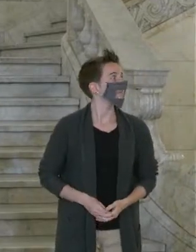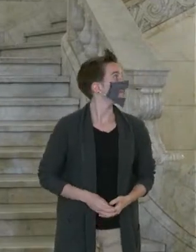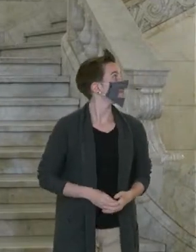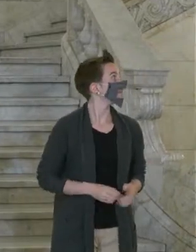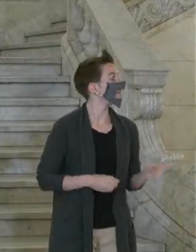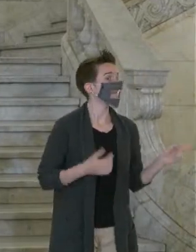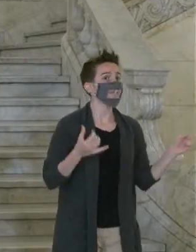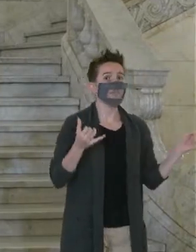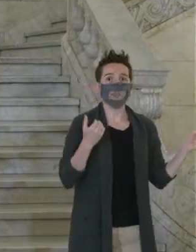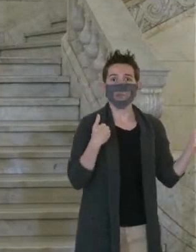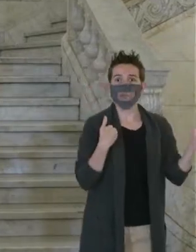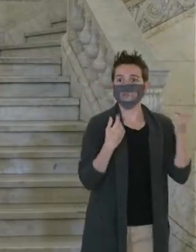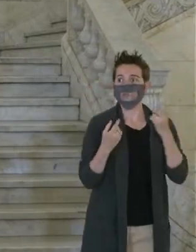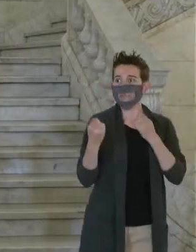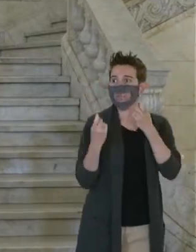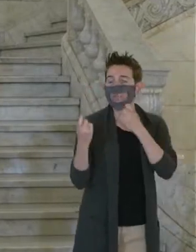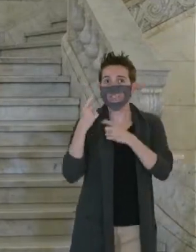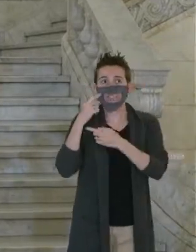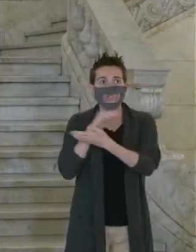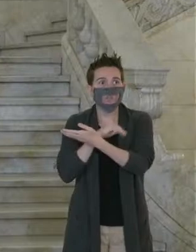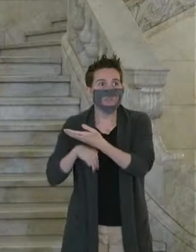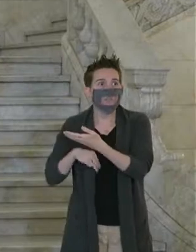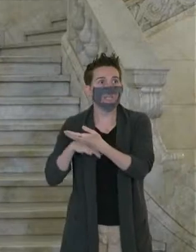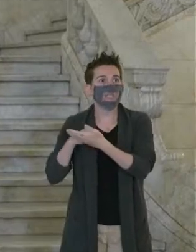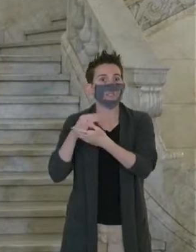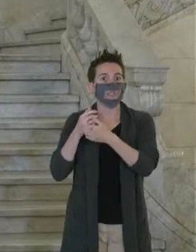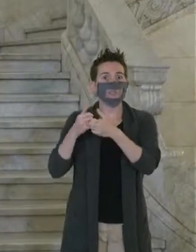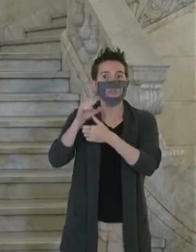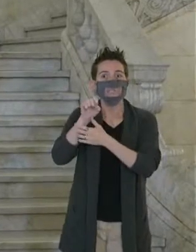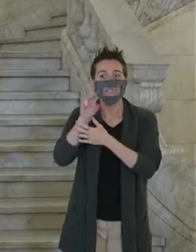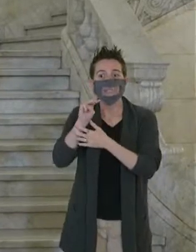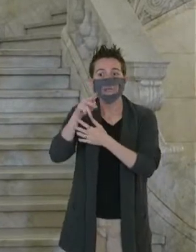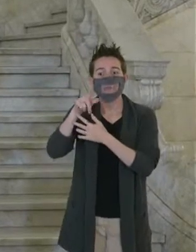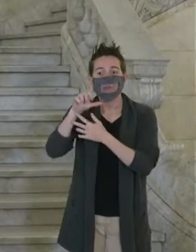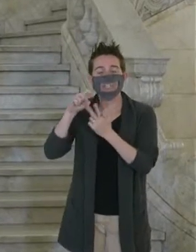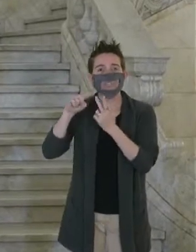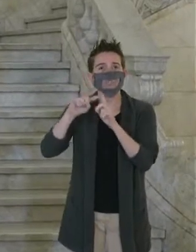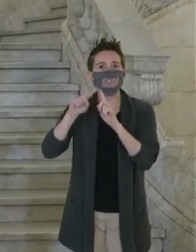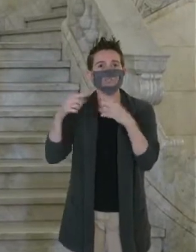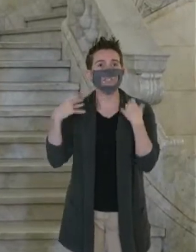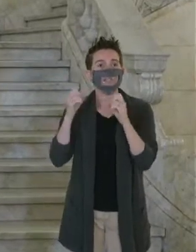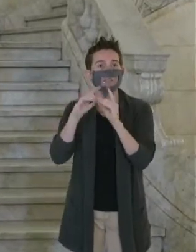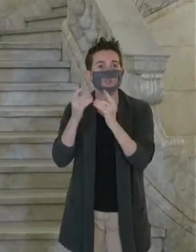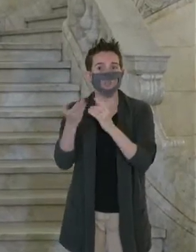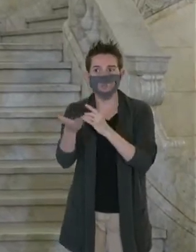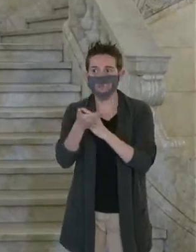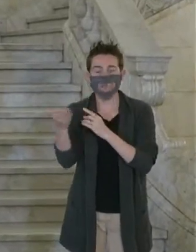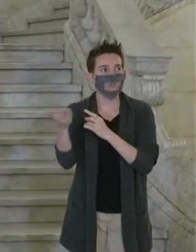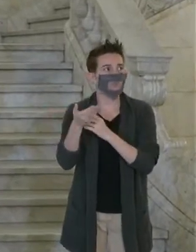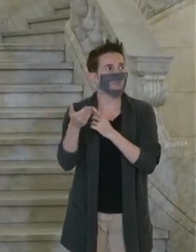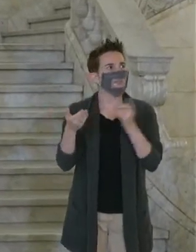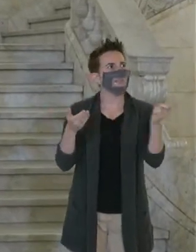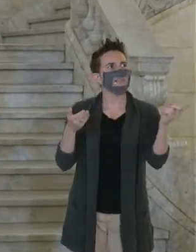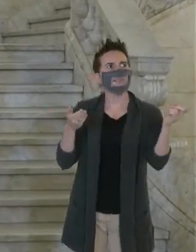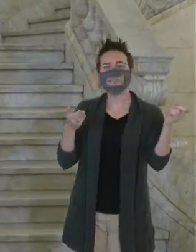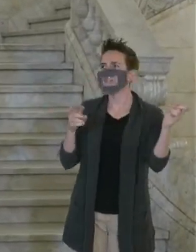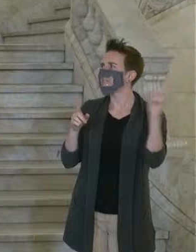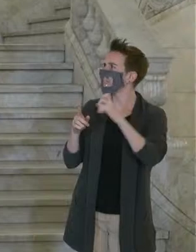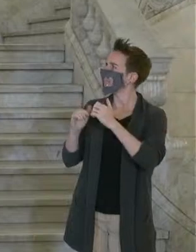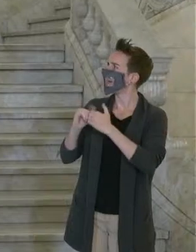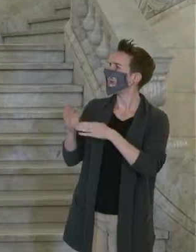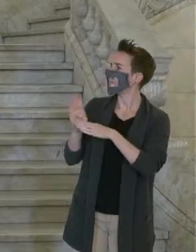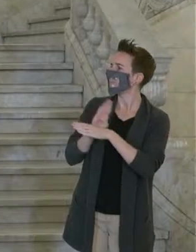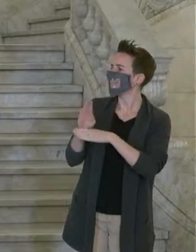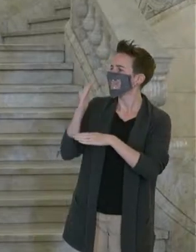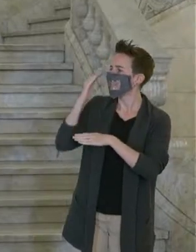We will not take any questions for the mayor, county executive, or health director. Yeah, how will businesses know